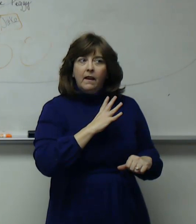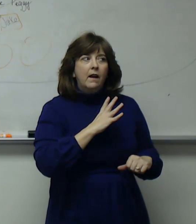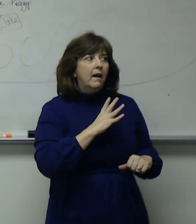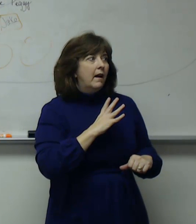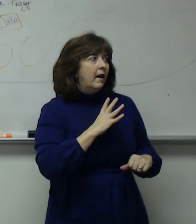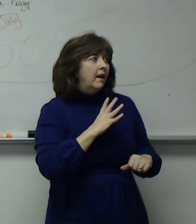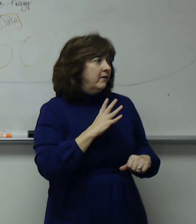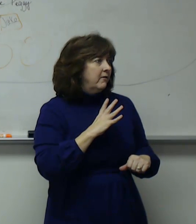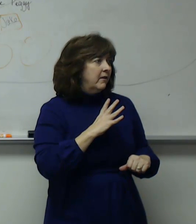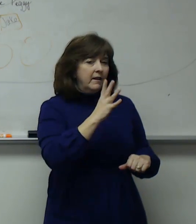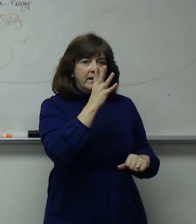a new one.